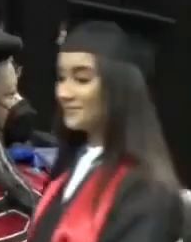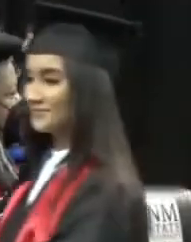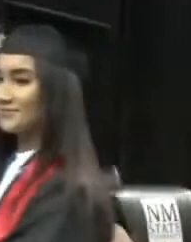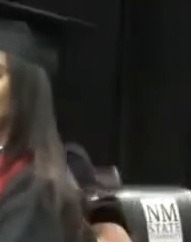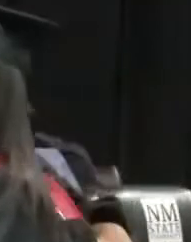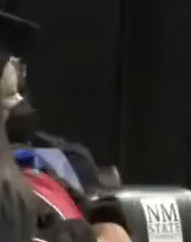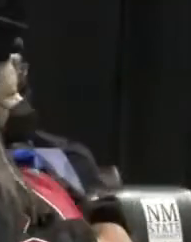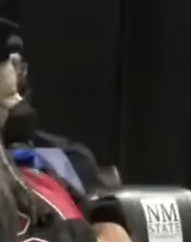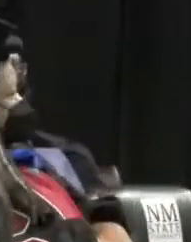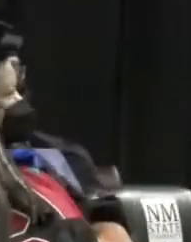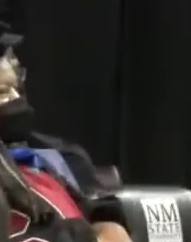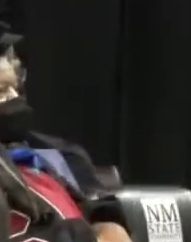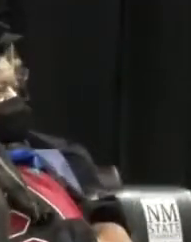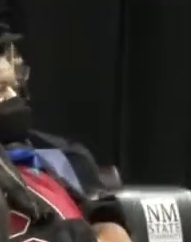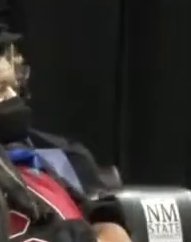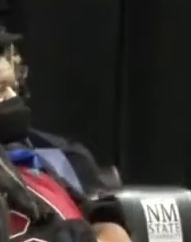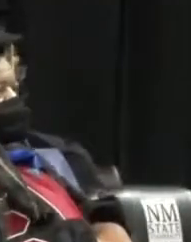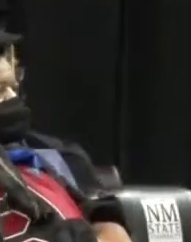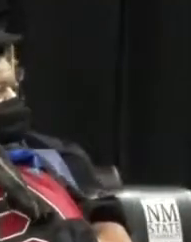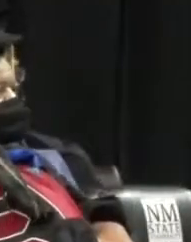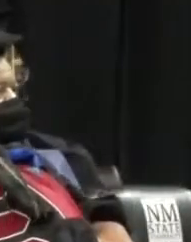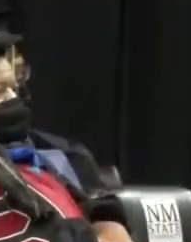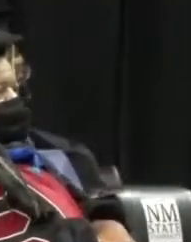Early College High School.